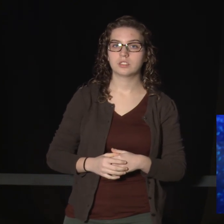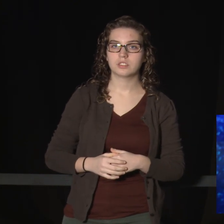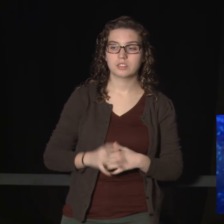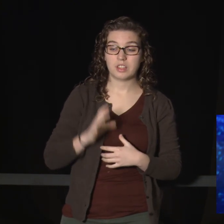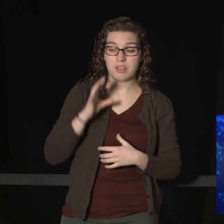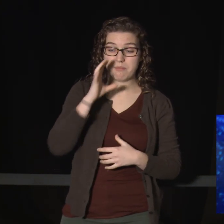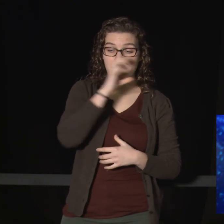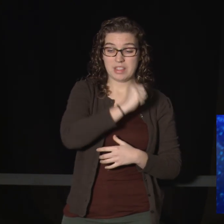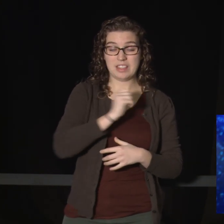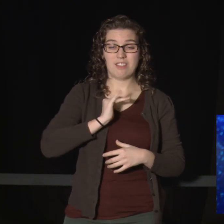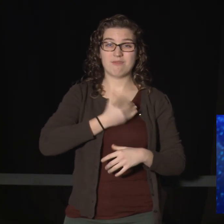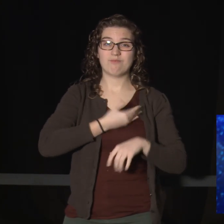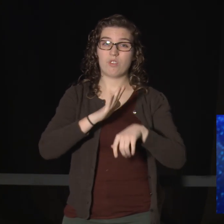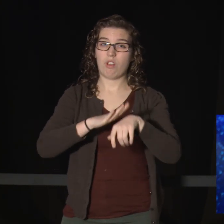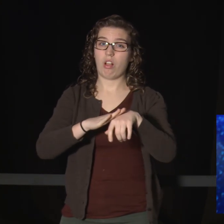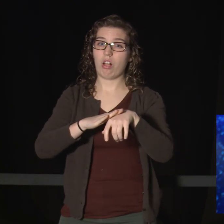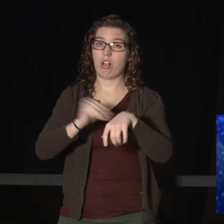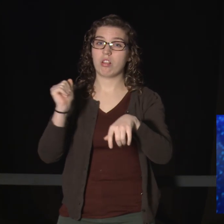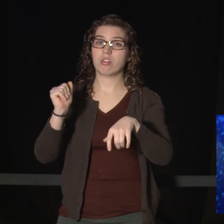on what we've been called to do.